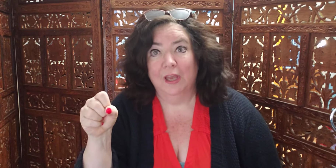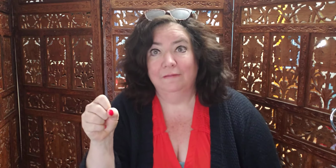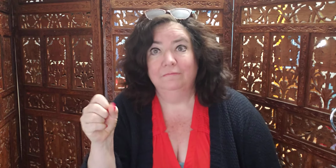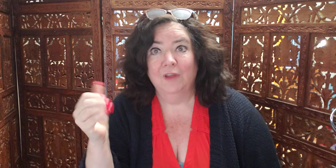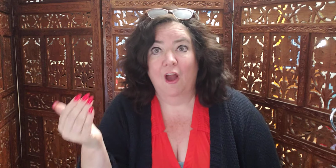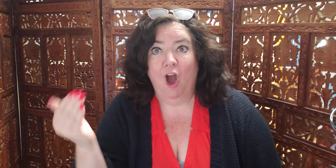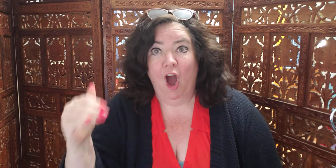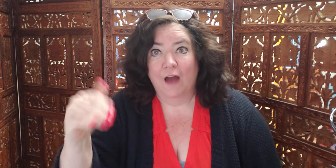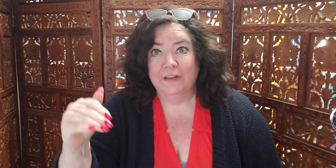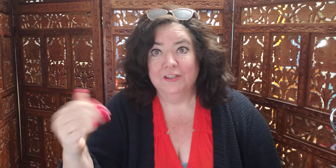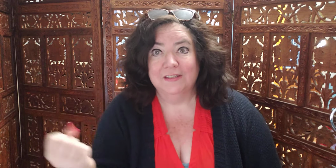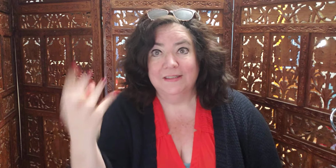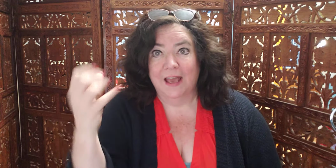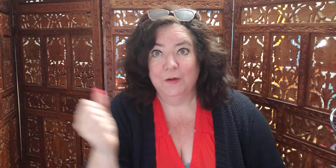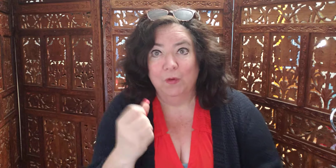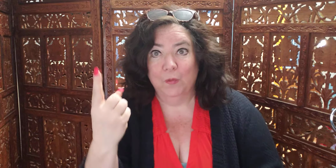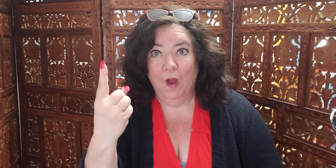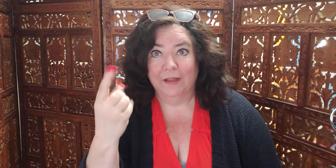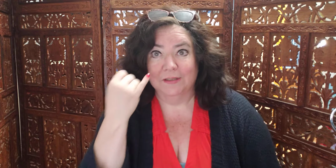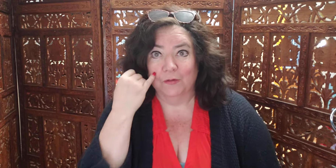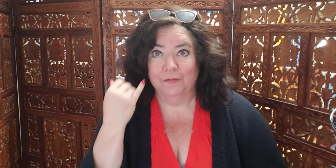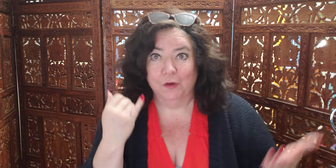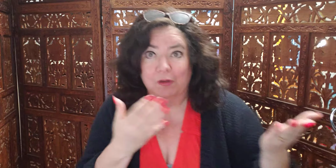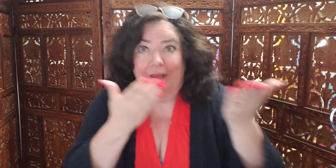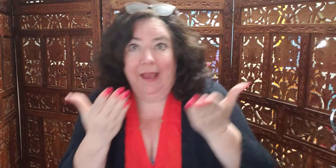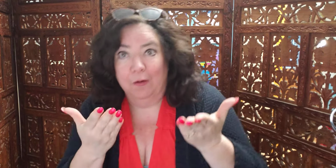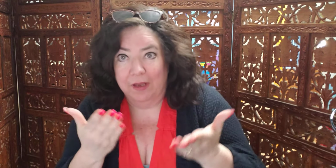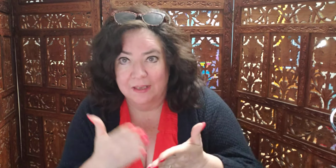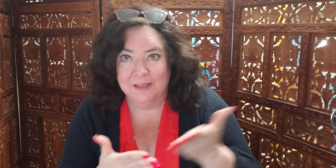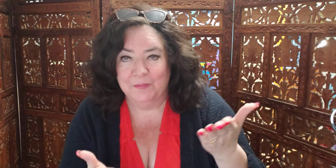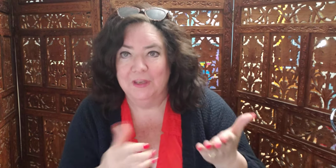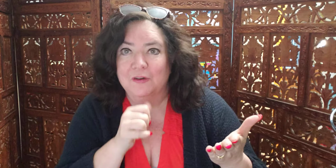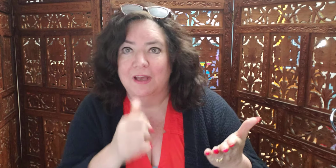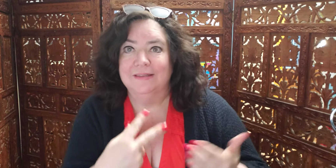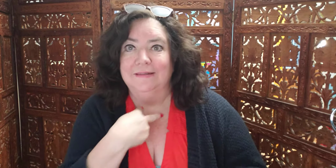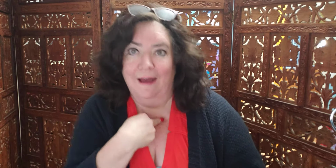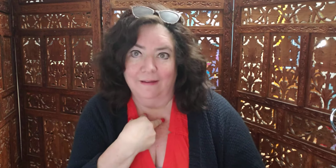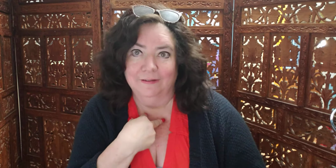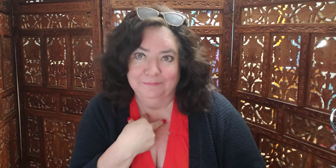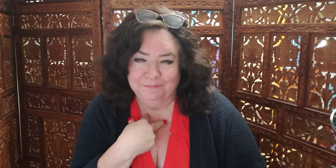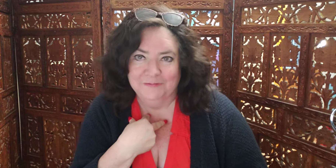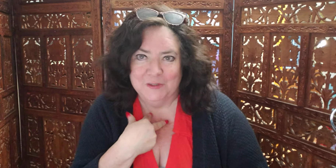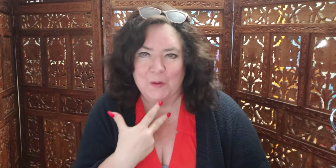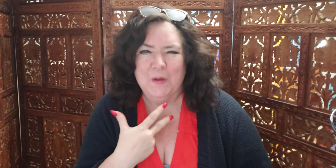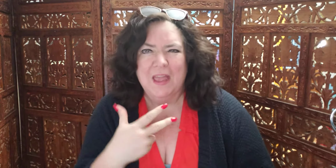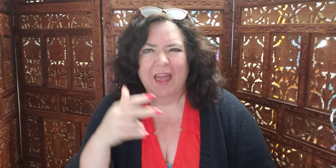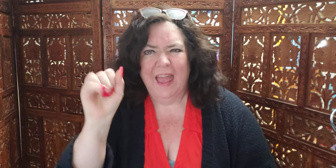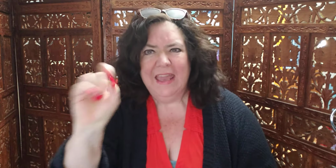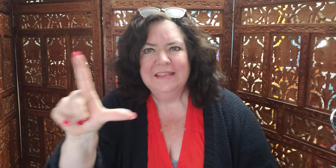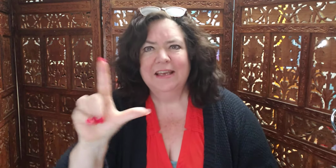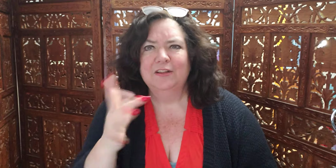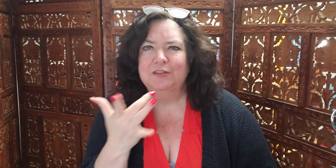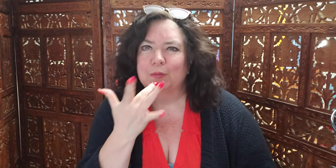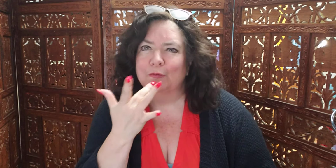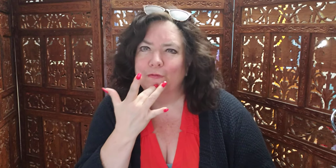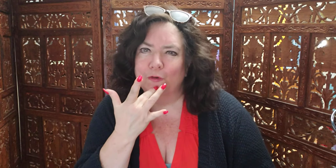can often just sign with one. So if you're carrying something, you're not stuck. So ASL is the